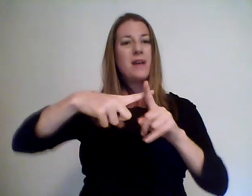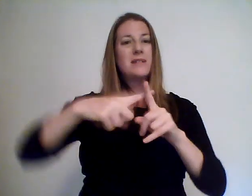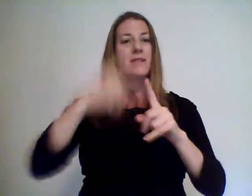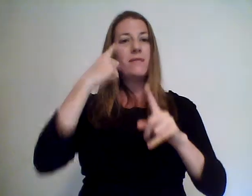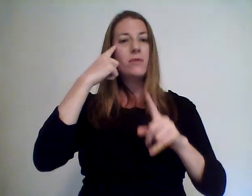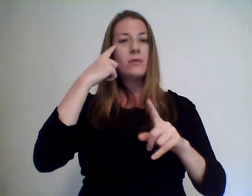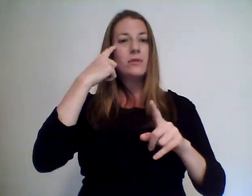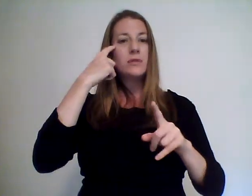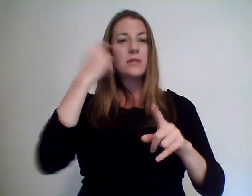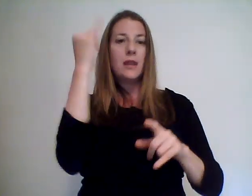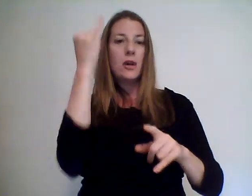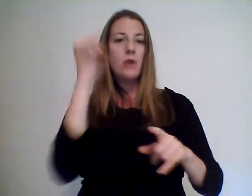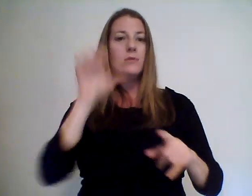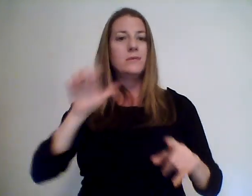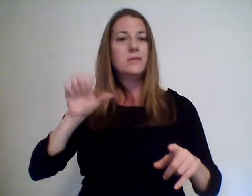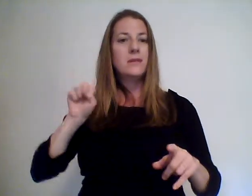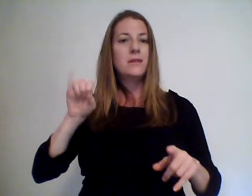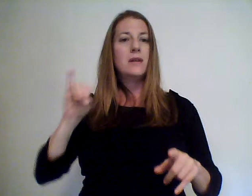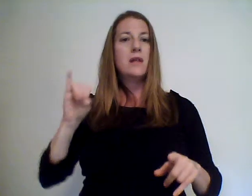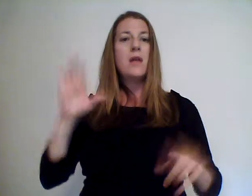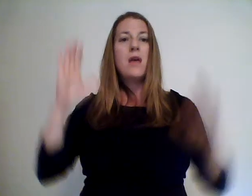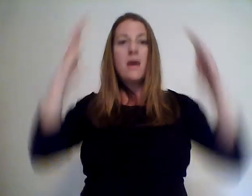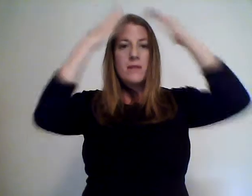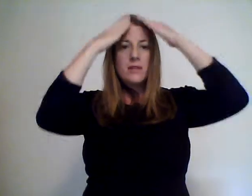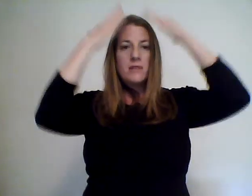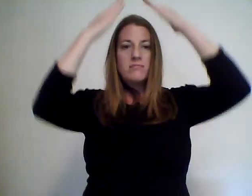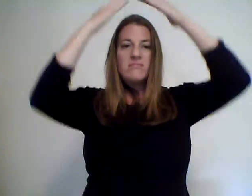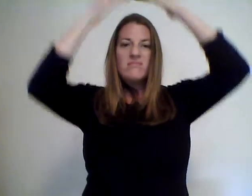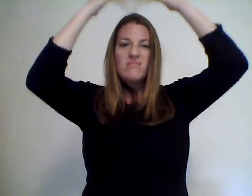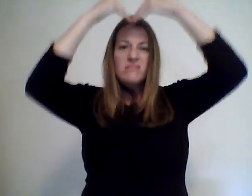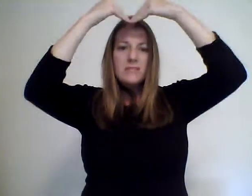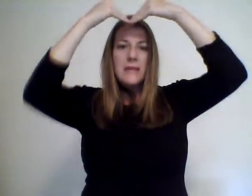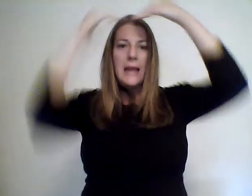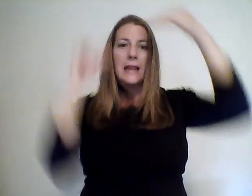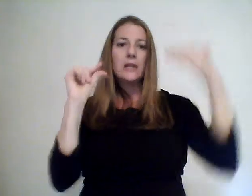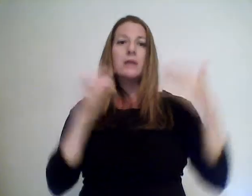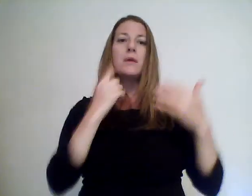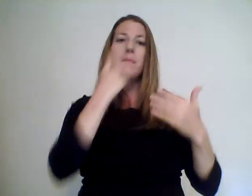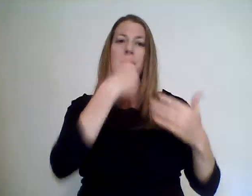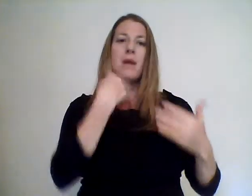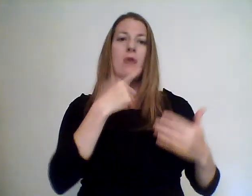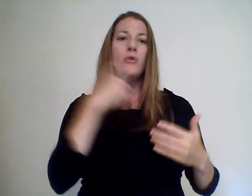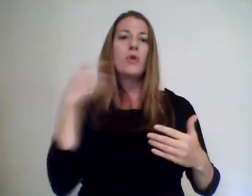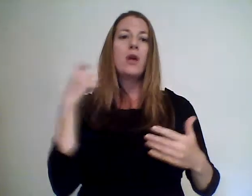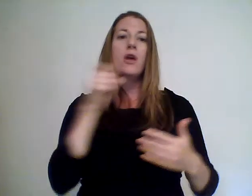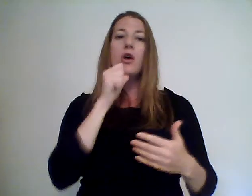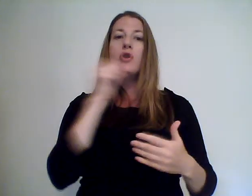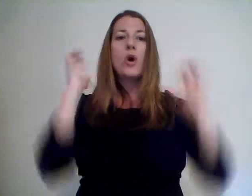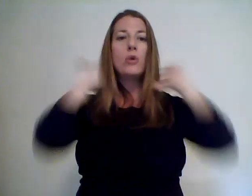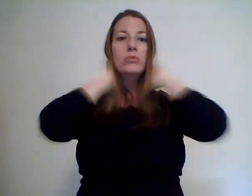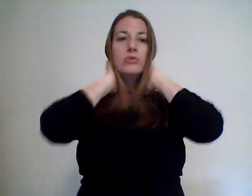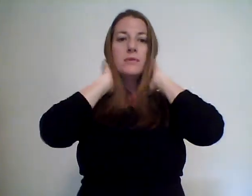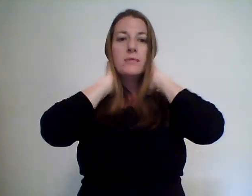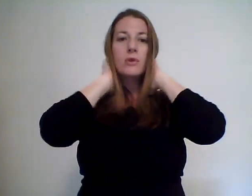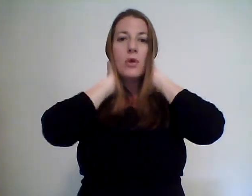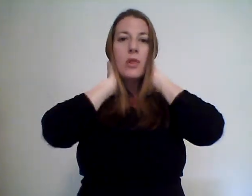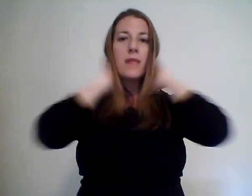anterior fontanelle slightly sunken, mouth slightly dry. No cervical lymphadenopathy.